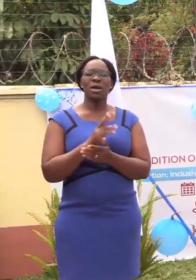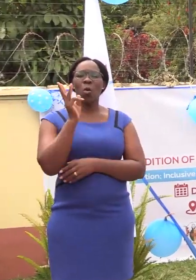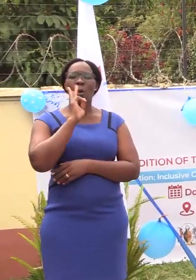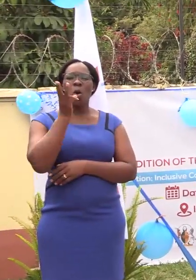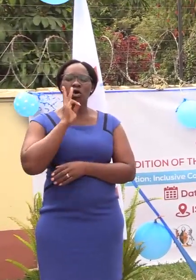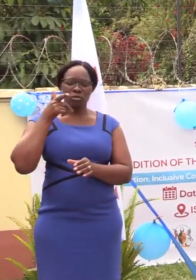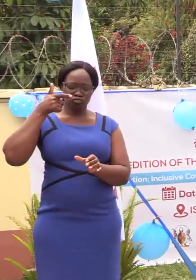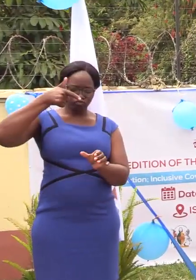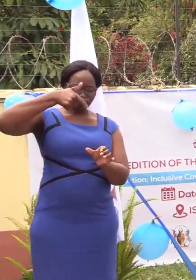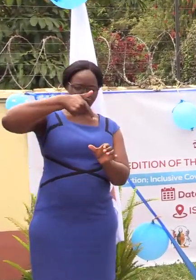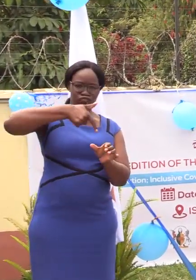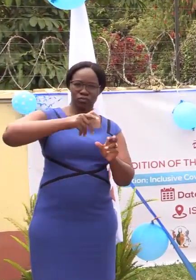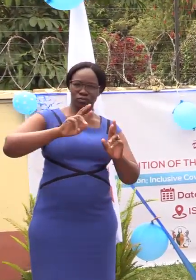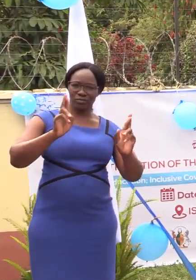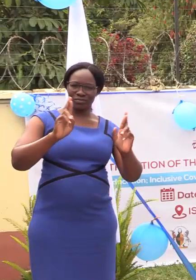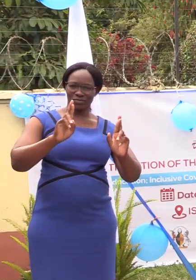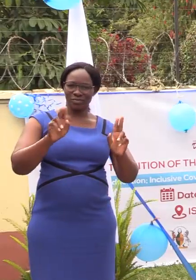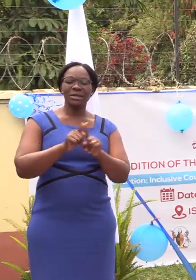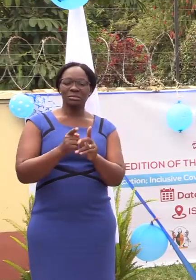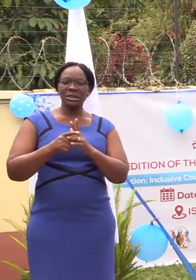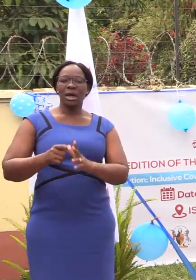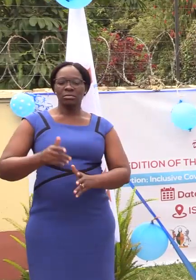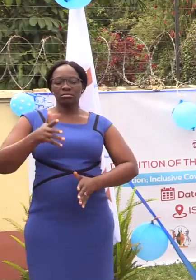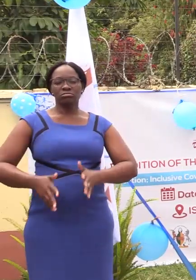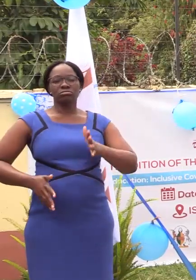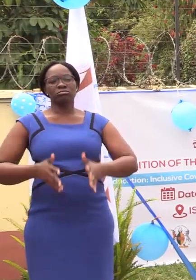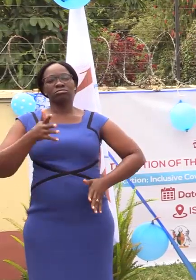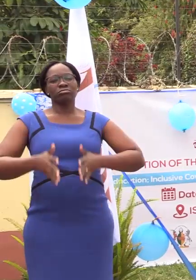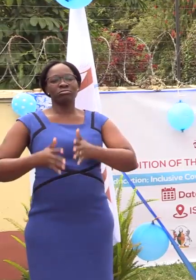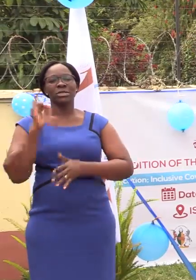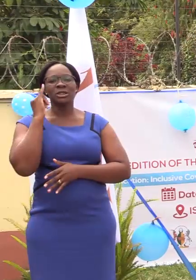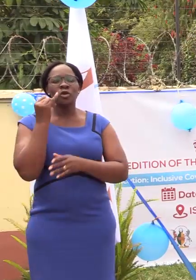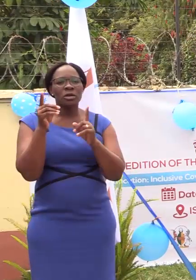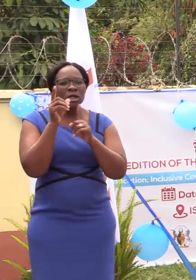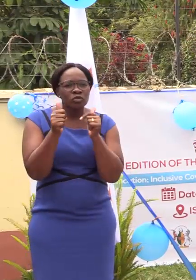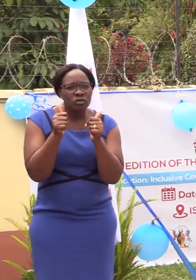yangu. Gumutungi, mimi naanza kutembea mpaka Isiolo. Tarehe ni ngapi?